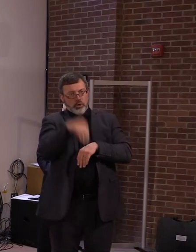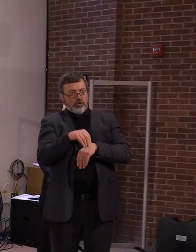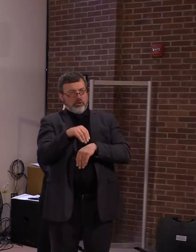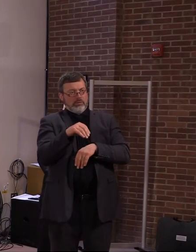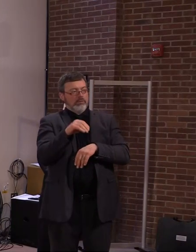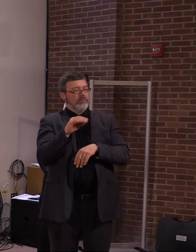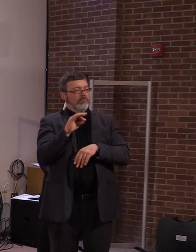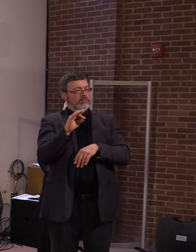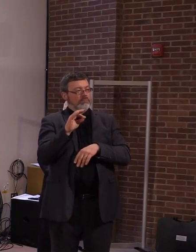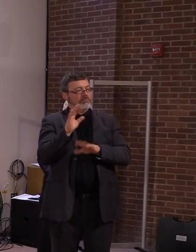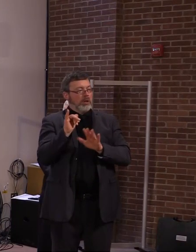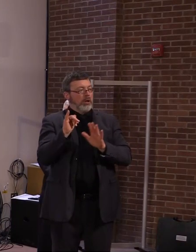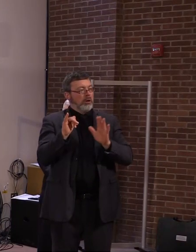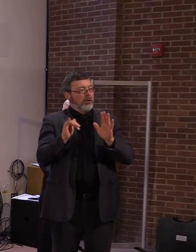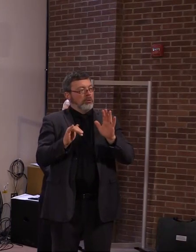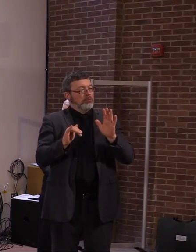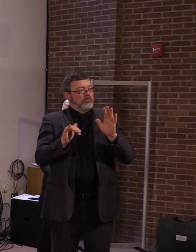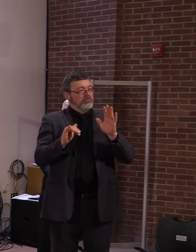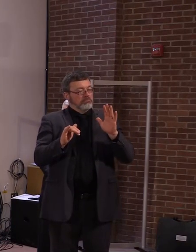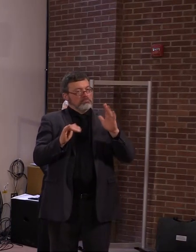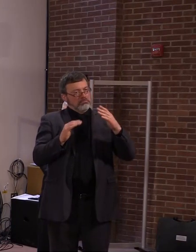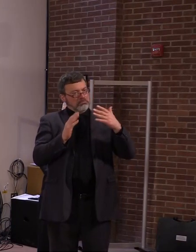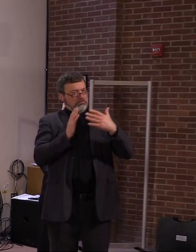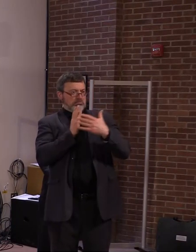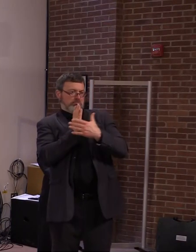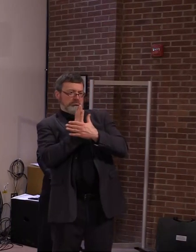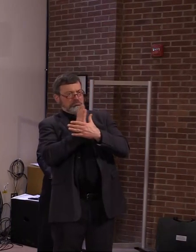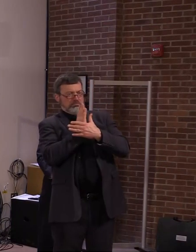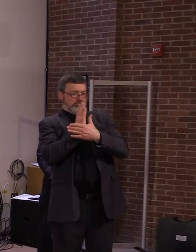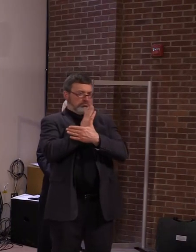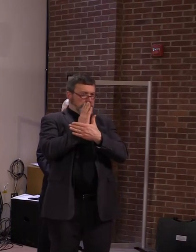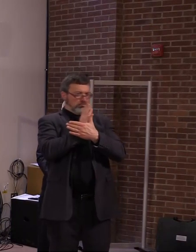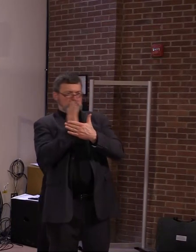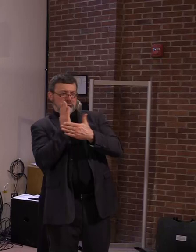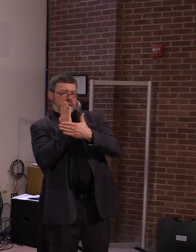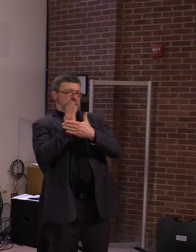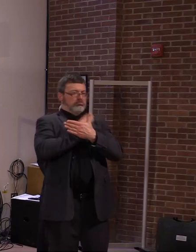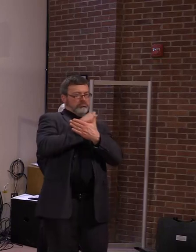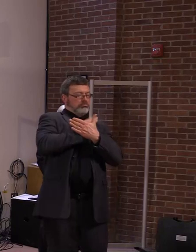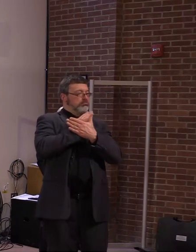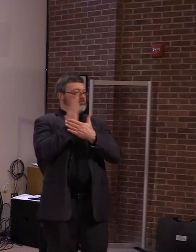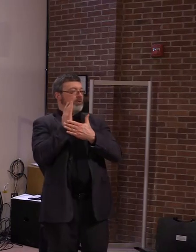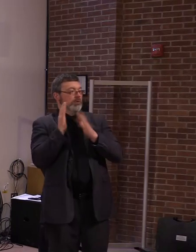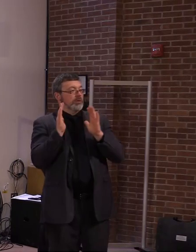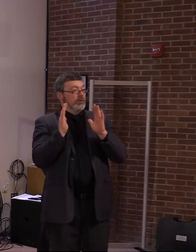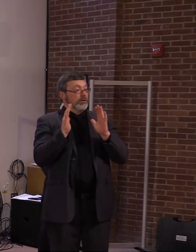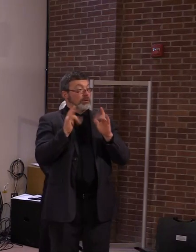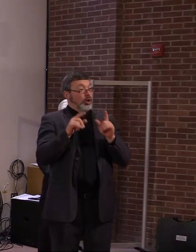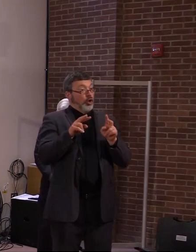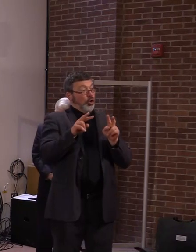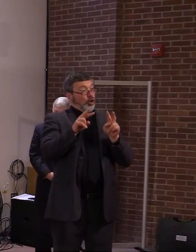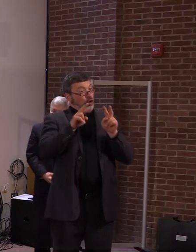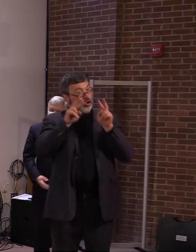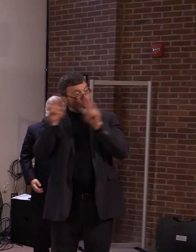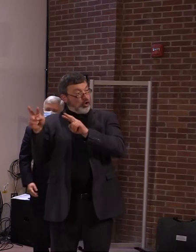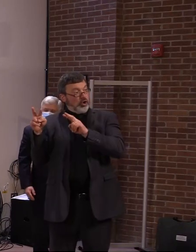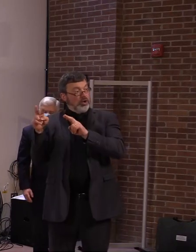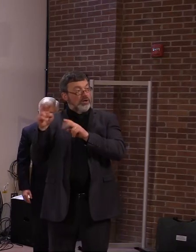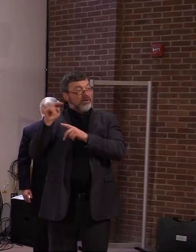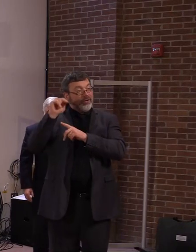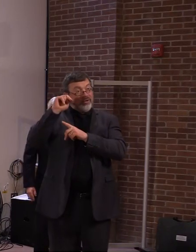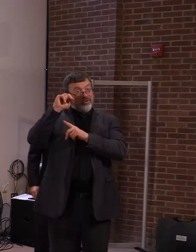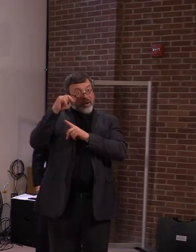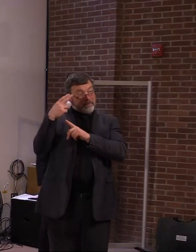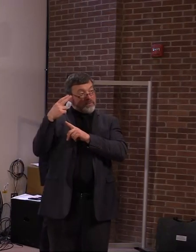those. Maine and New Hampshire stand out, having had, again, this northern New England trend of